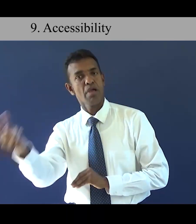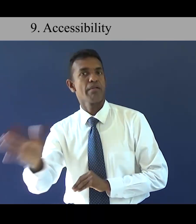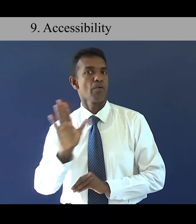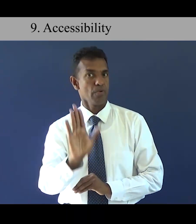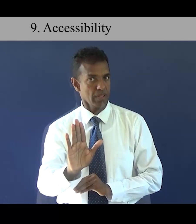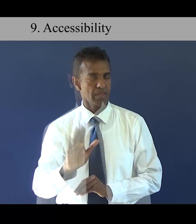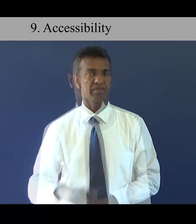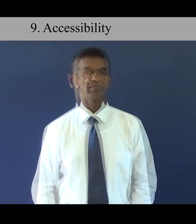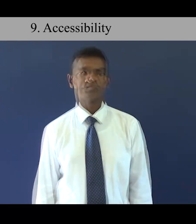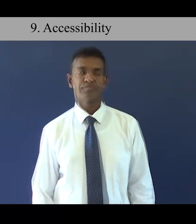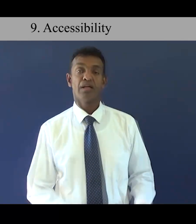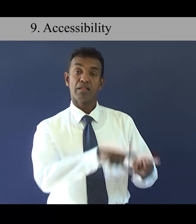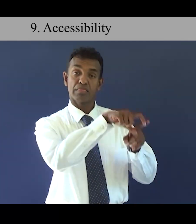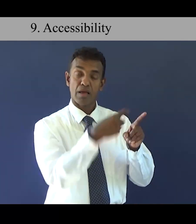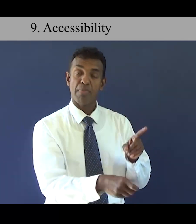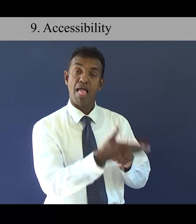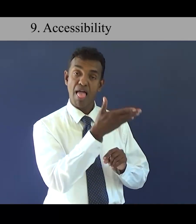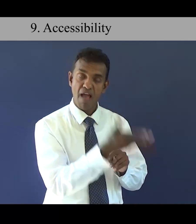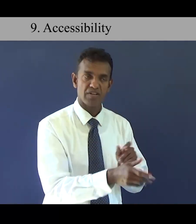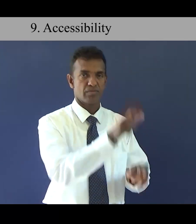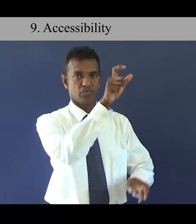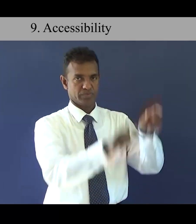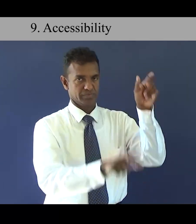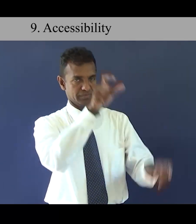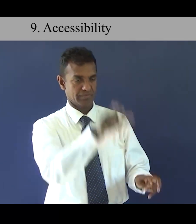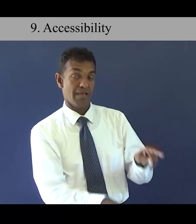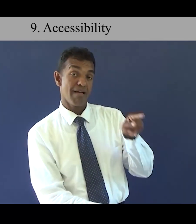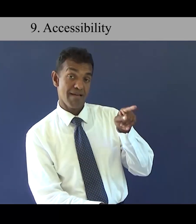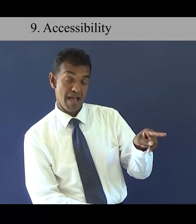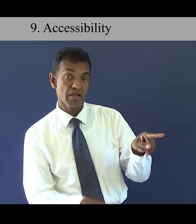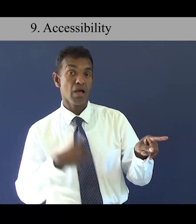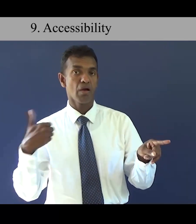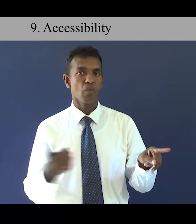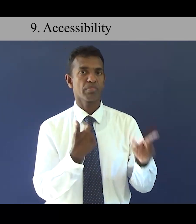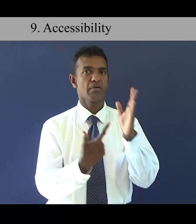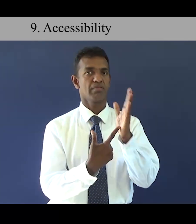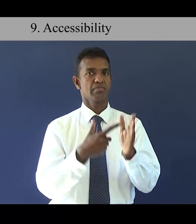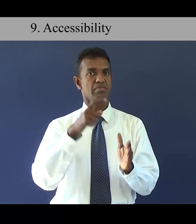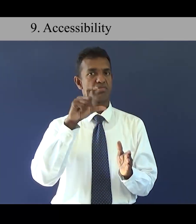They should make sure that disabled people have access to new